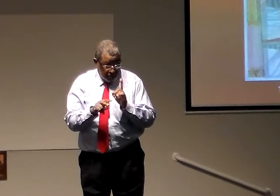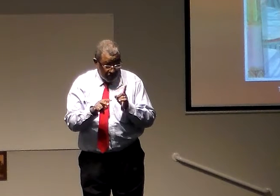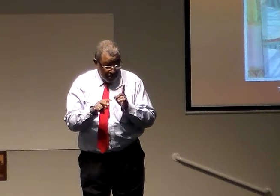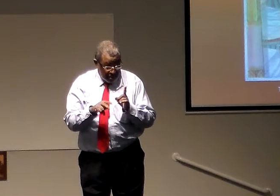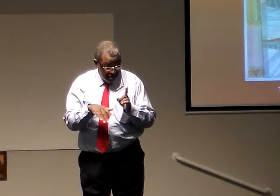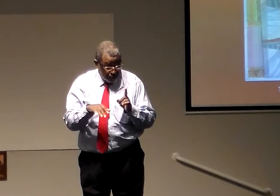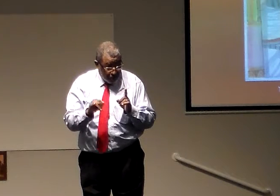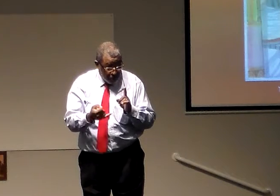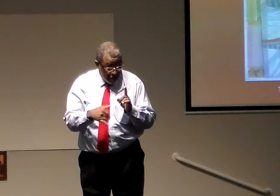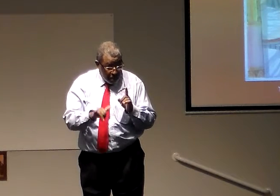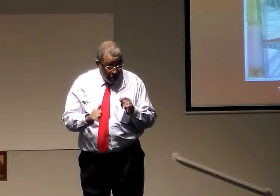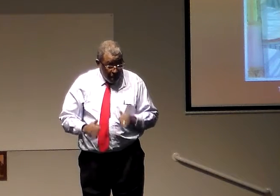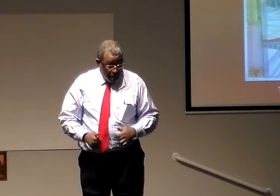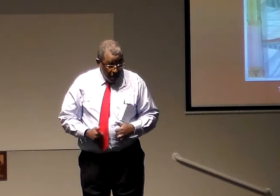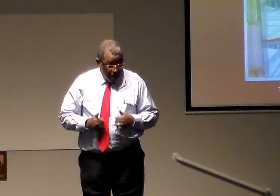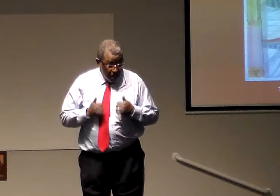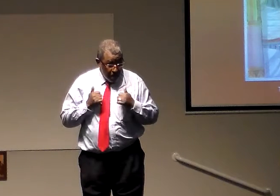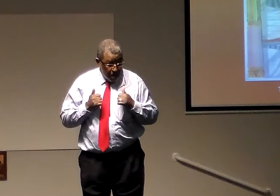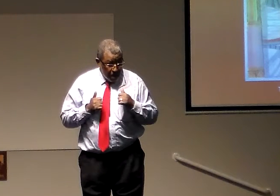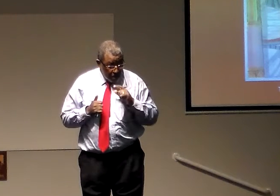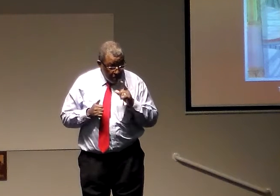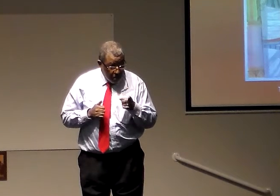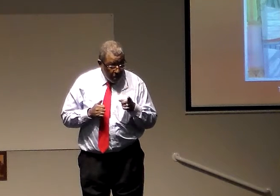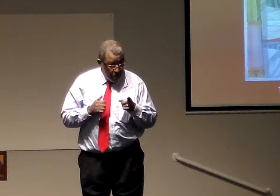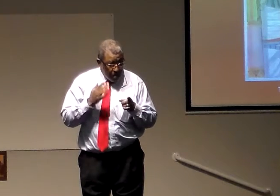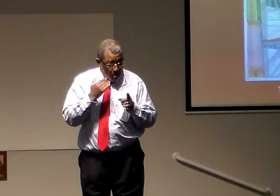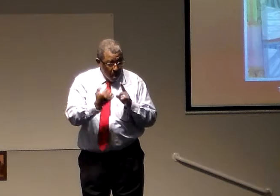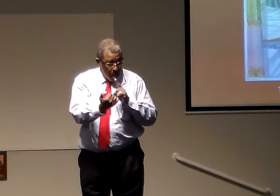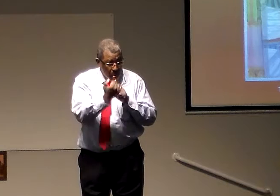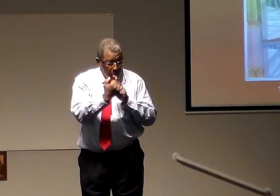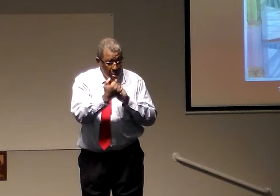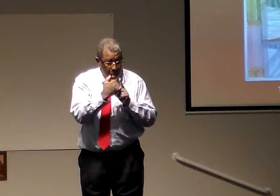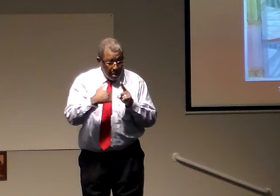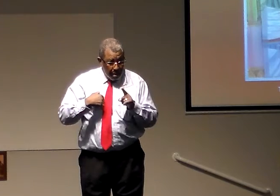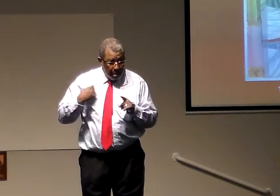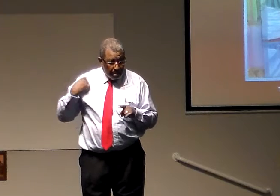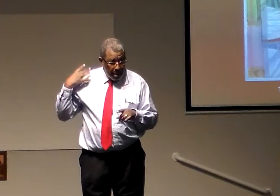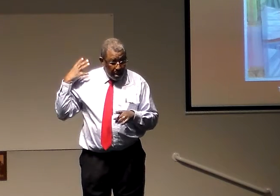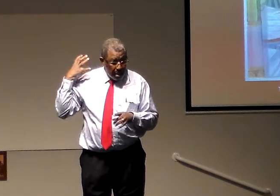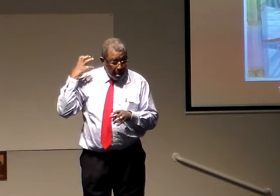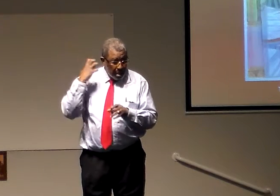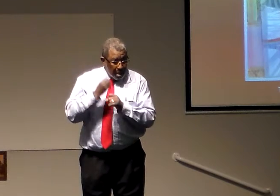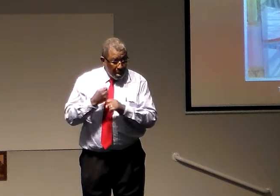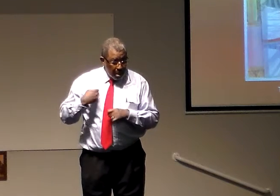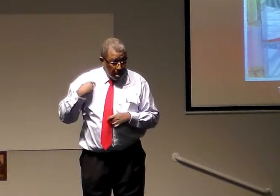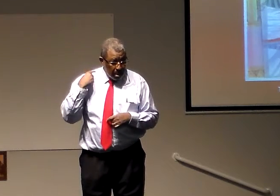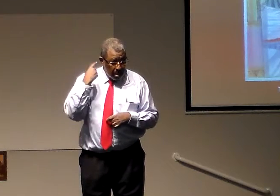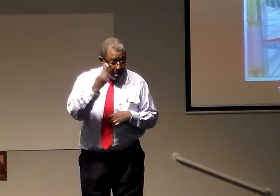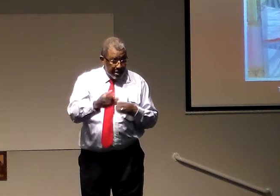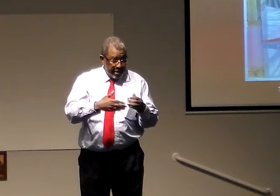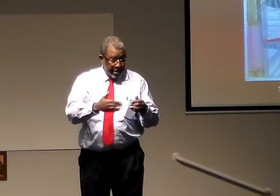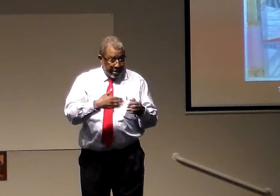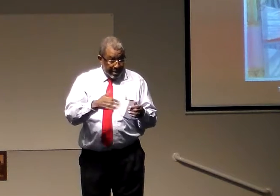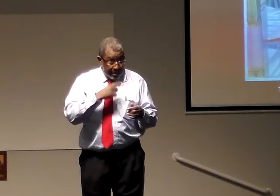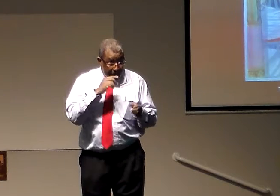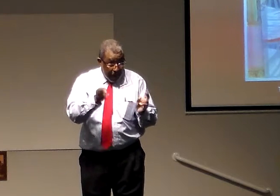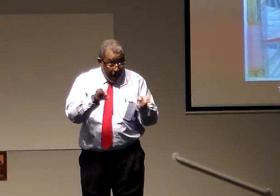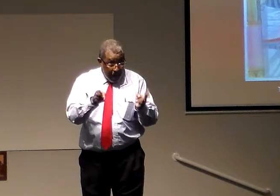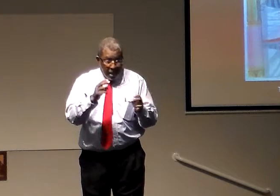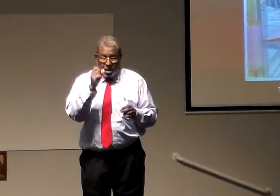I said, really? Joseph's still alive? Really? Why did y'all deceive me for many years?